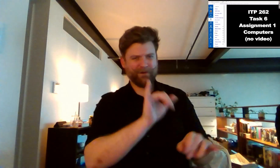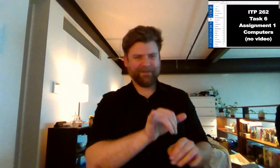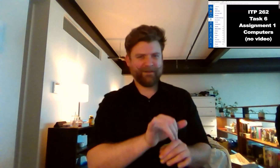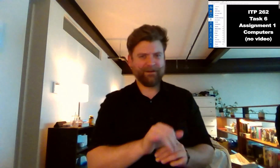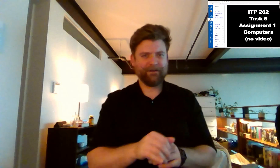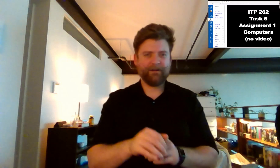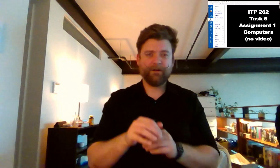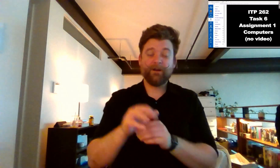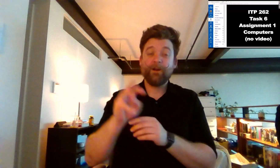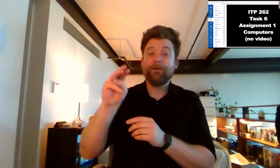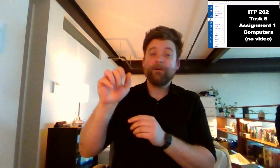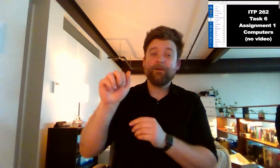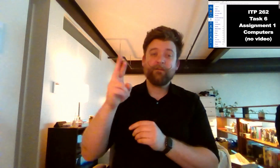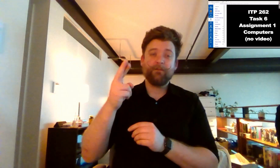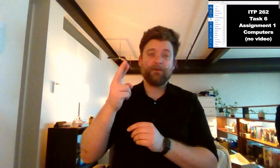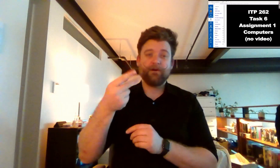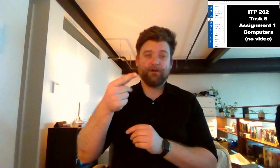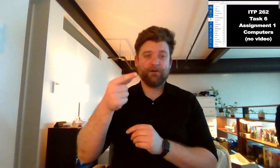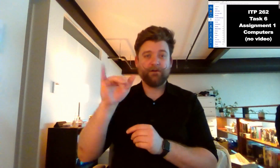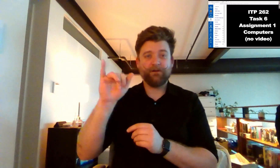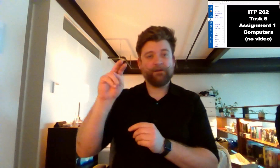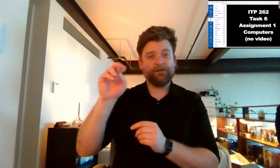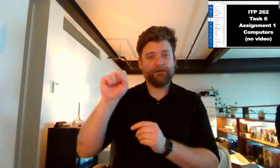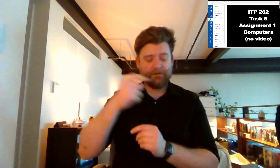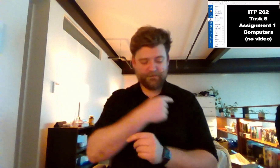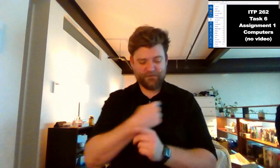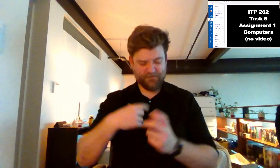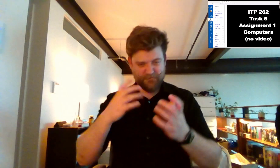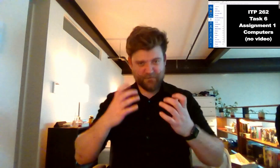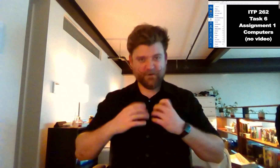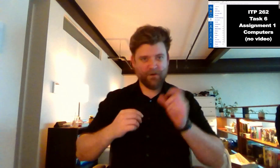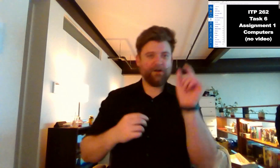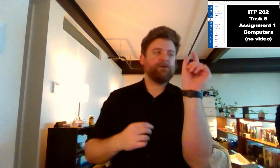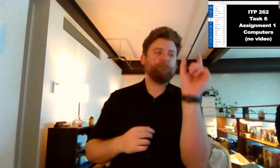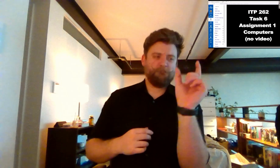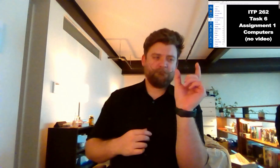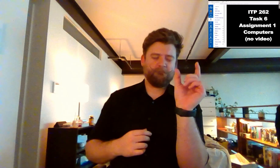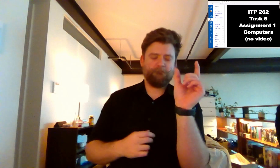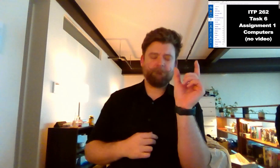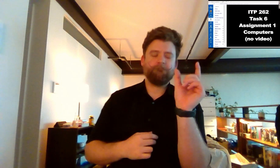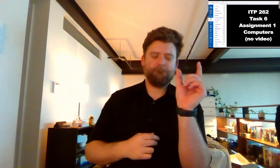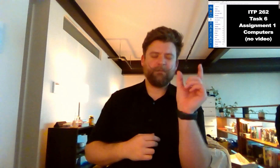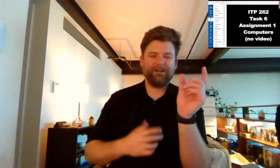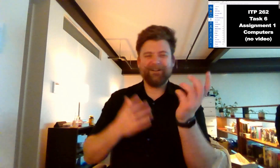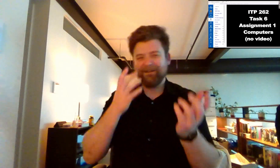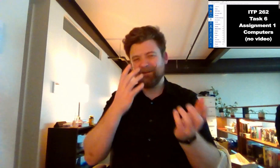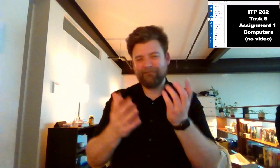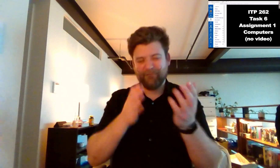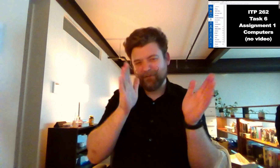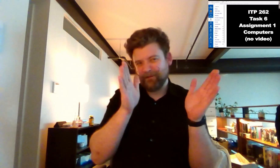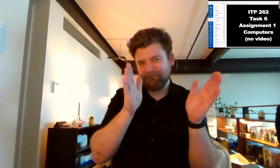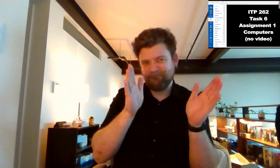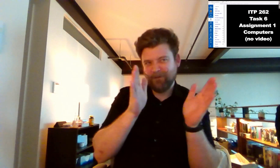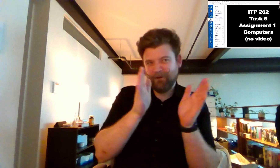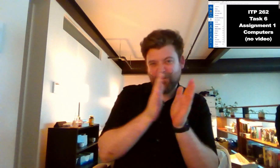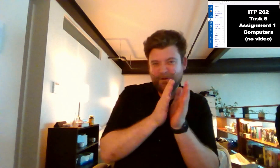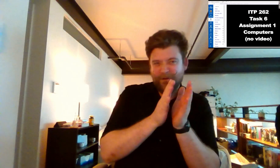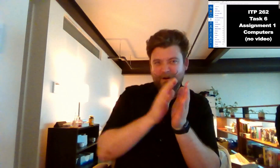We have to give people white areas. So you want, you know, a minimum of 1 inch.